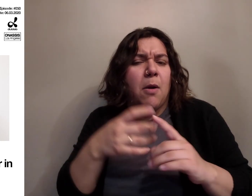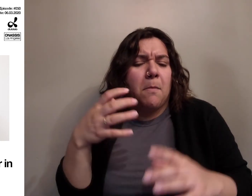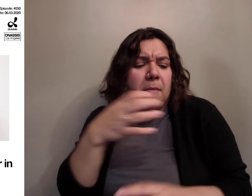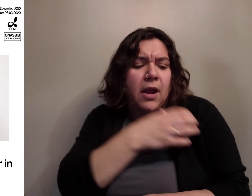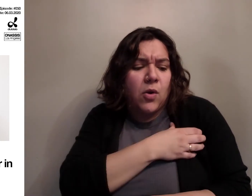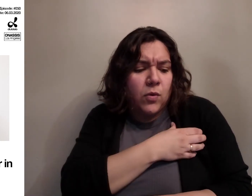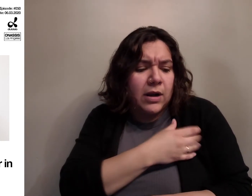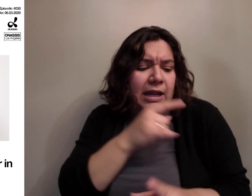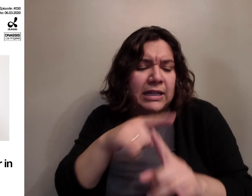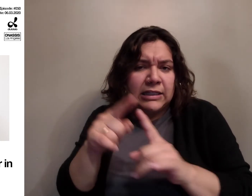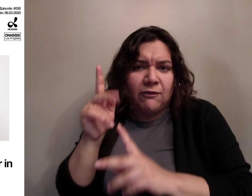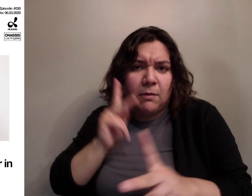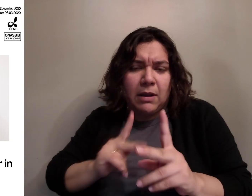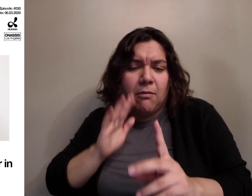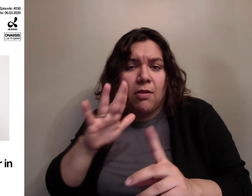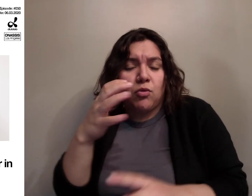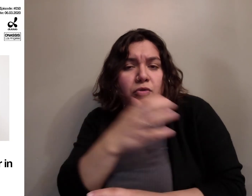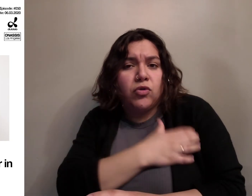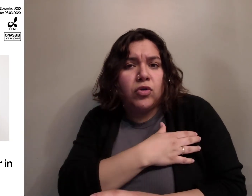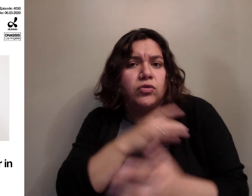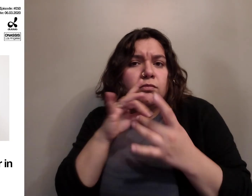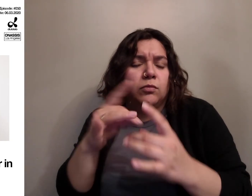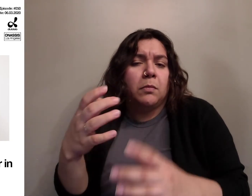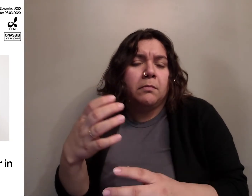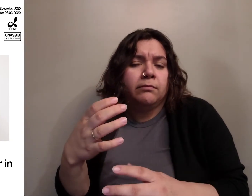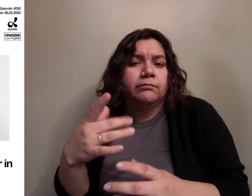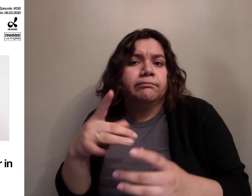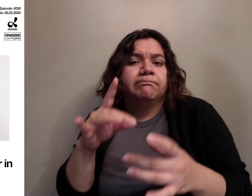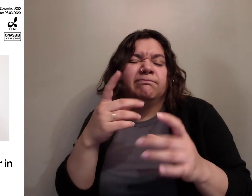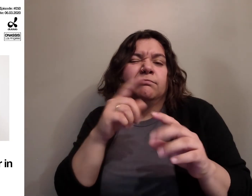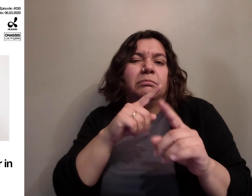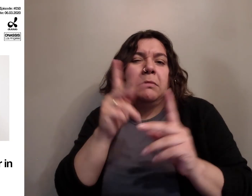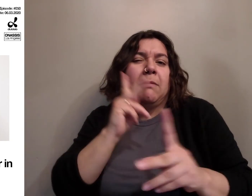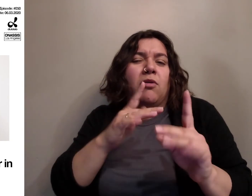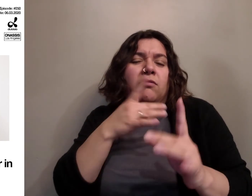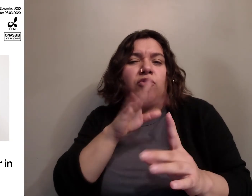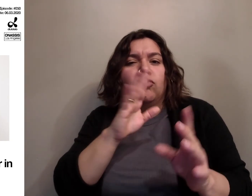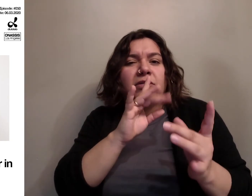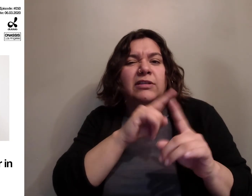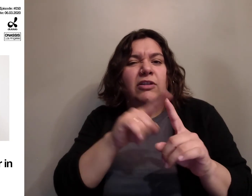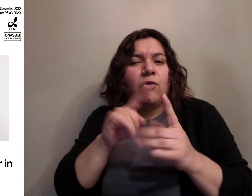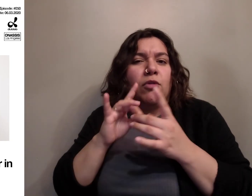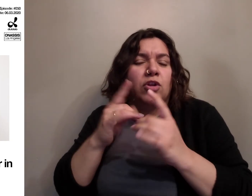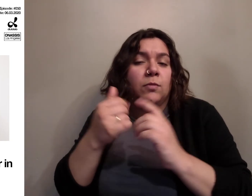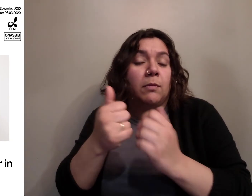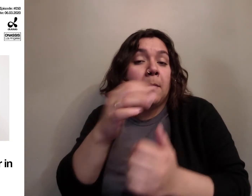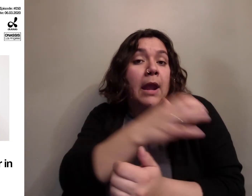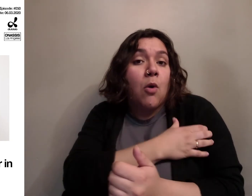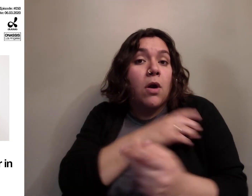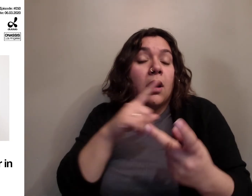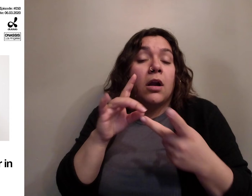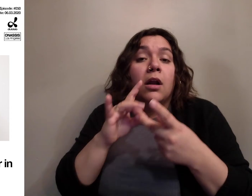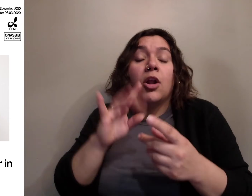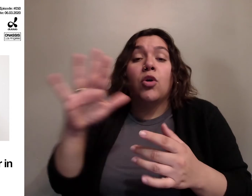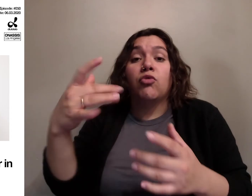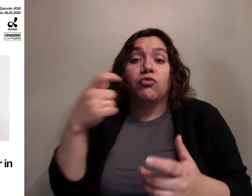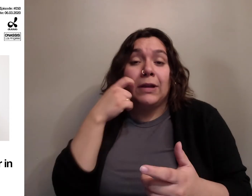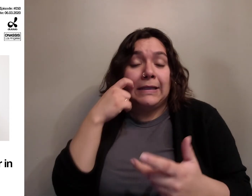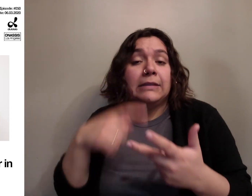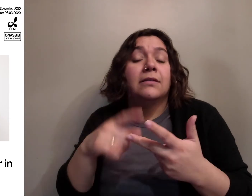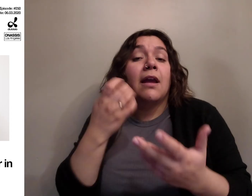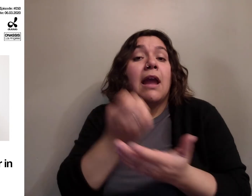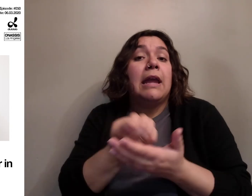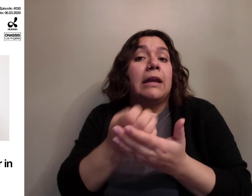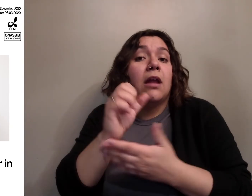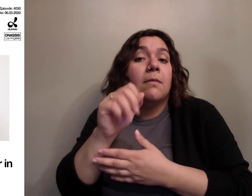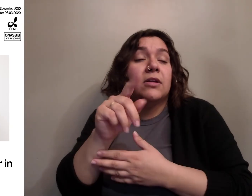the question of that, and thinking about power and different people's relationship to power based off of their economic status, also based off of